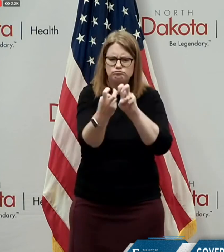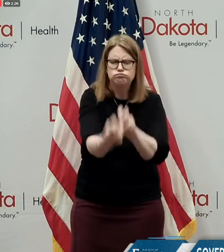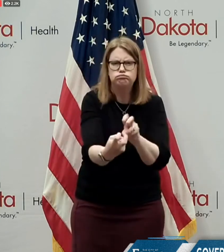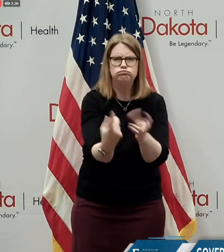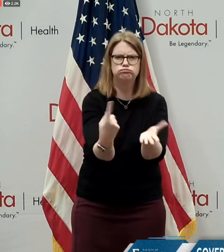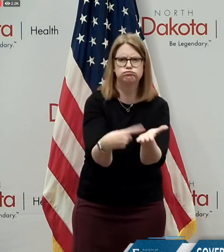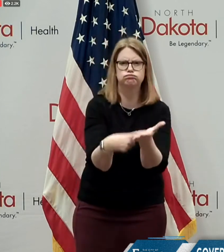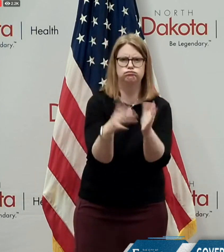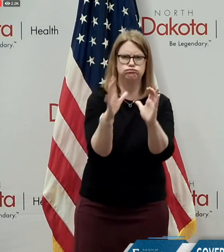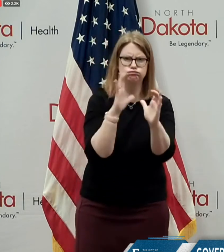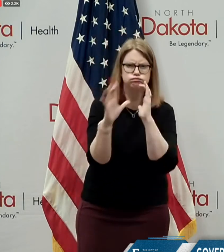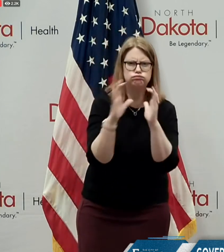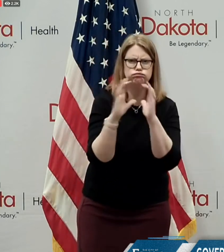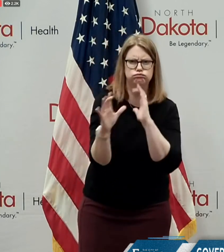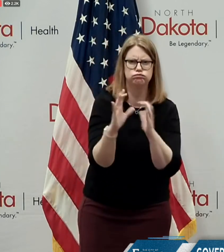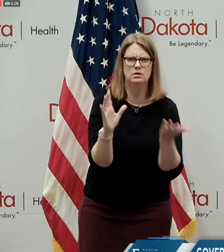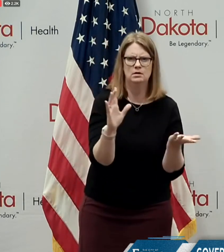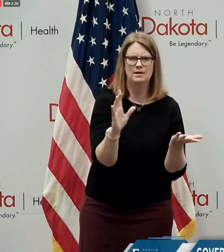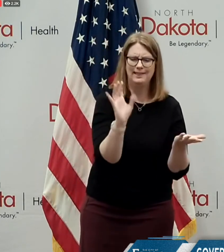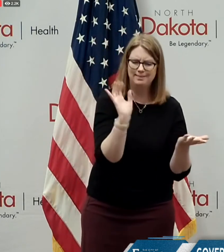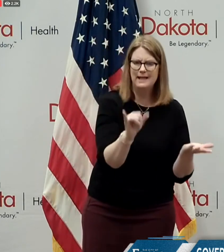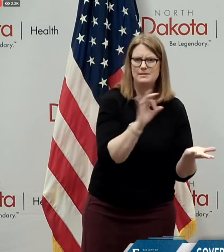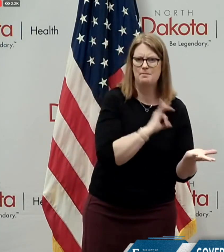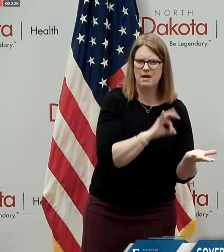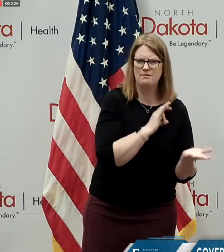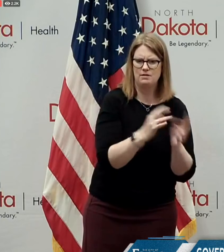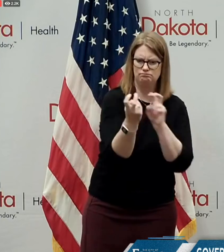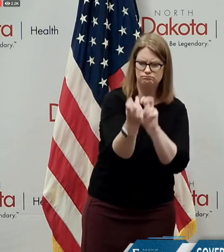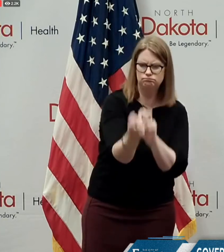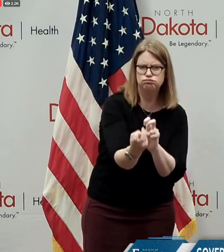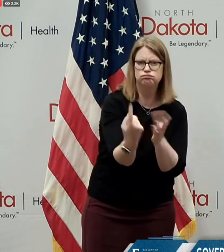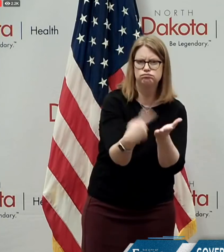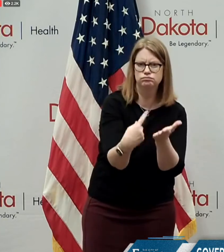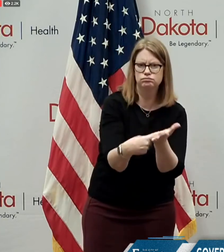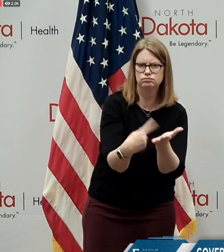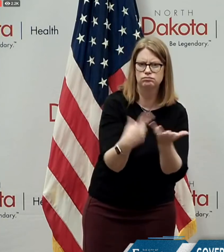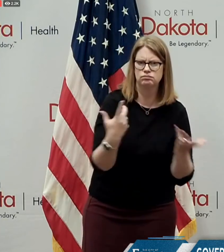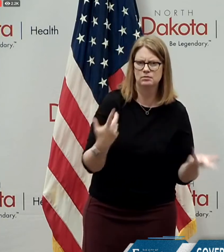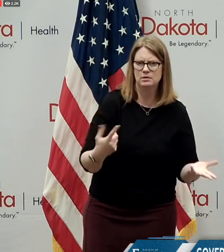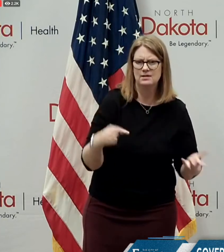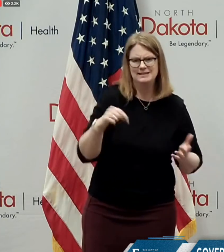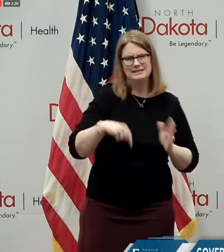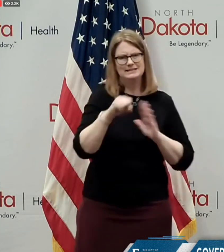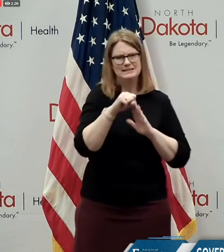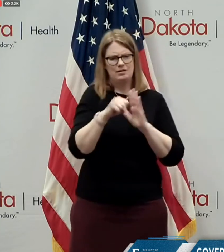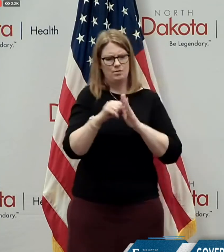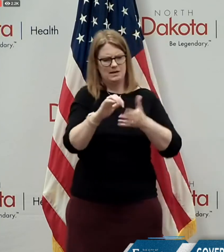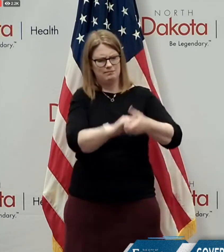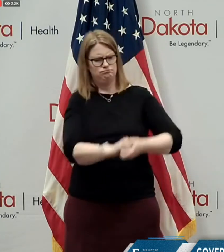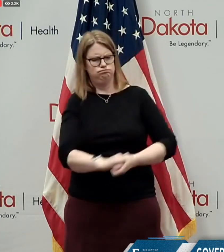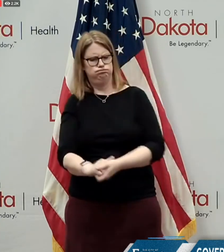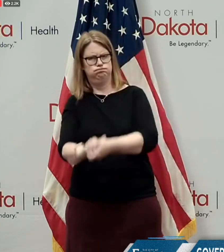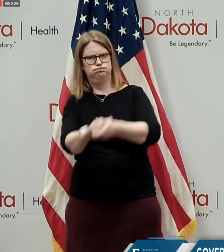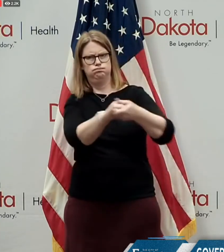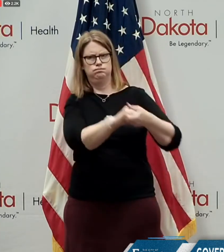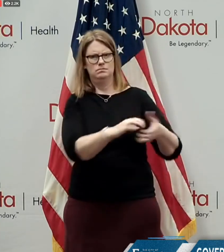let's have a productive dialogue. We're a state where people can sit down and work together. And as opposed to